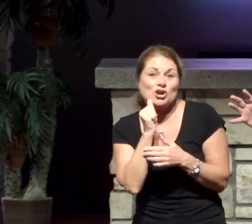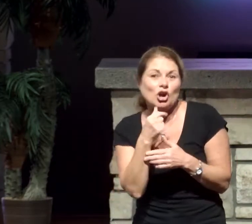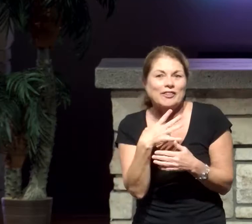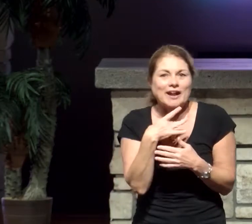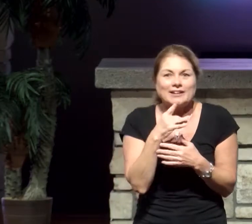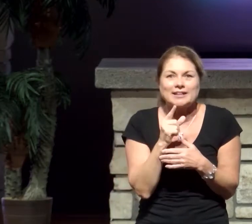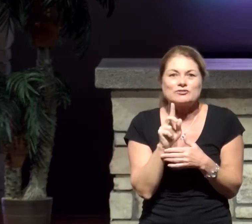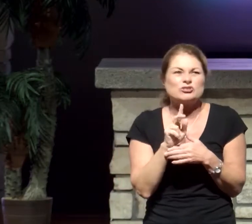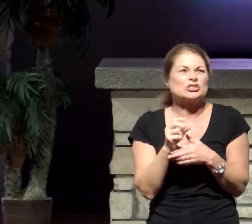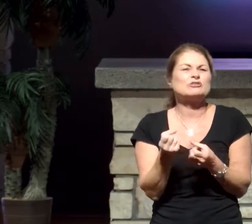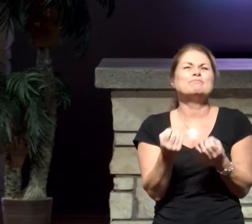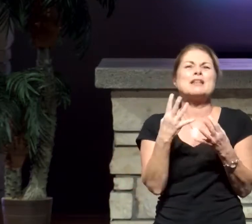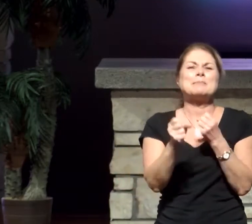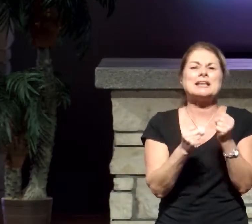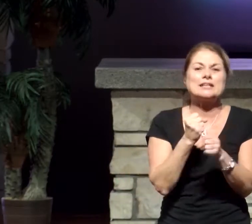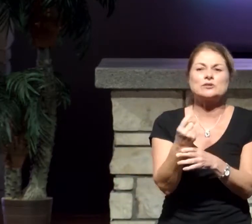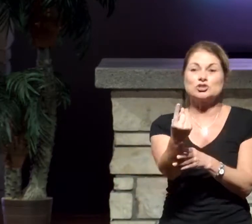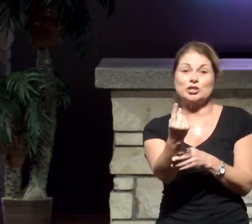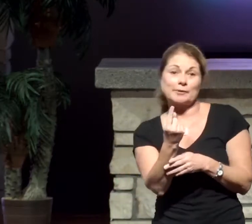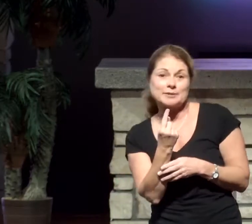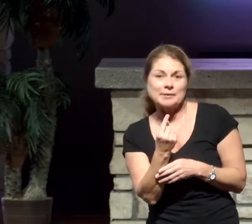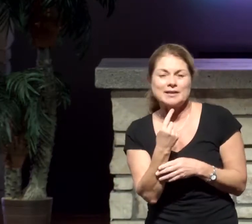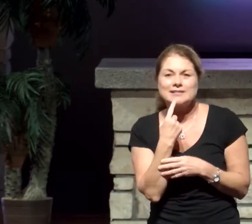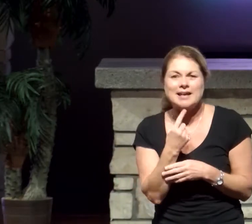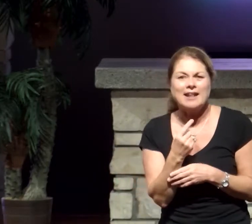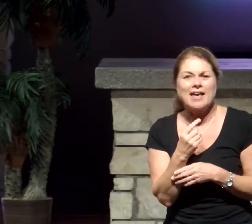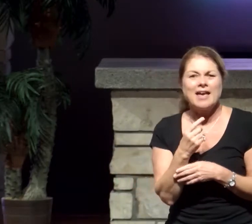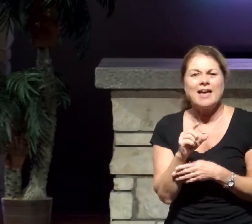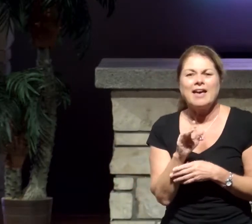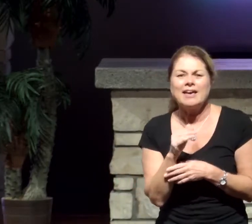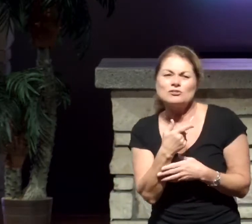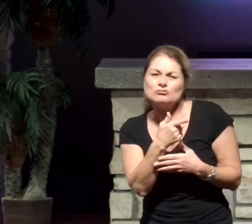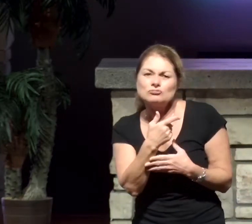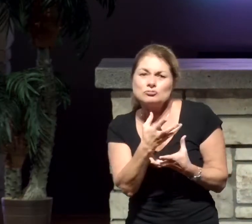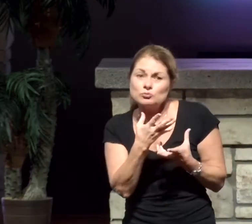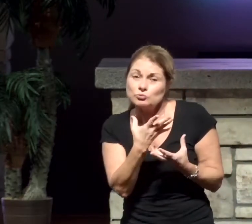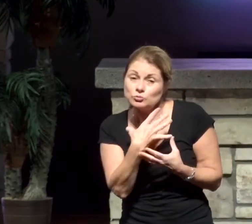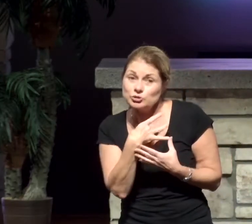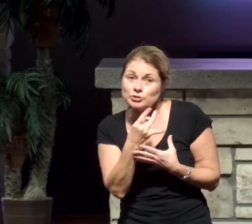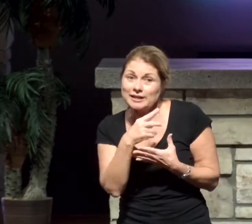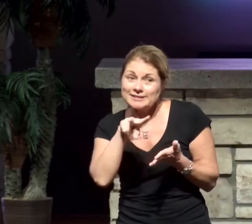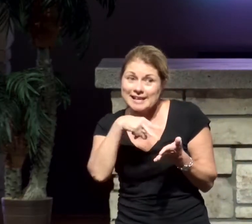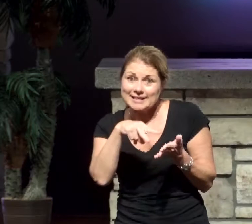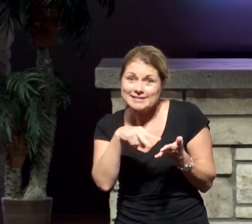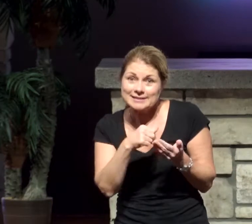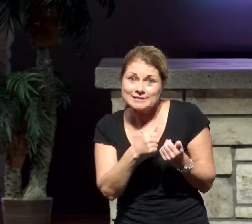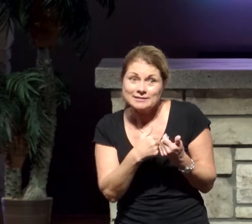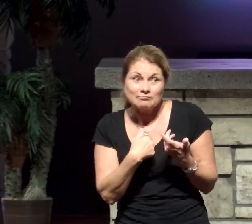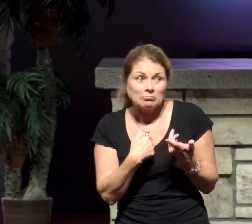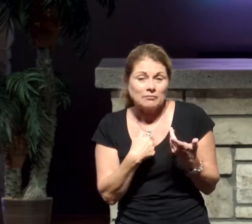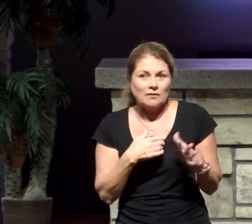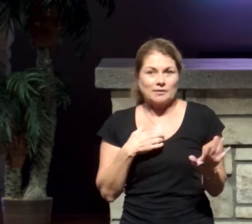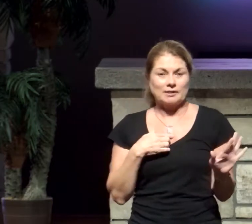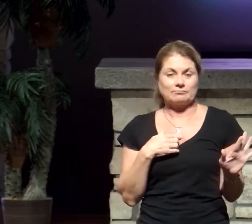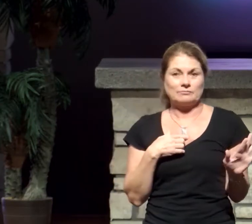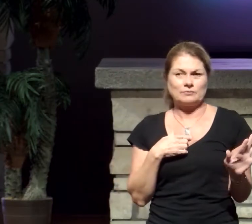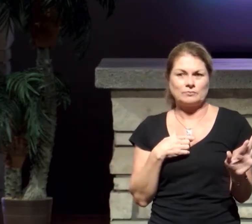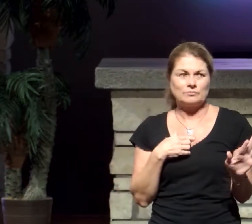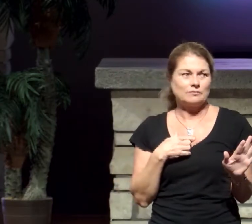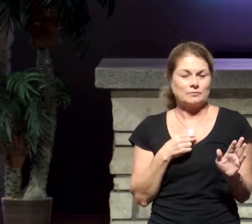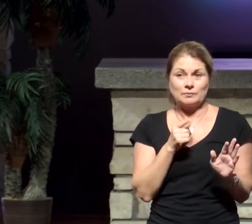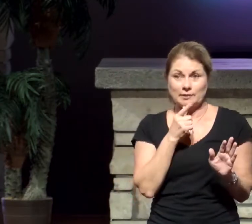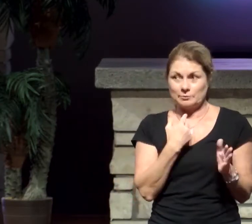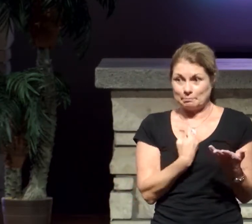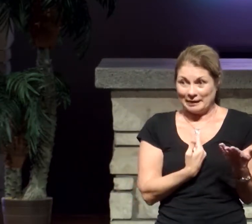on for 3 years comes up to me, and she says, "Hey, Christopher, do you want to dance?" And I'm like,